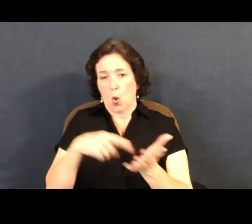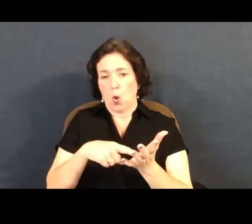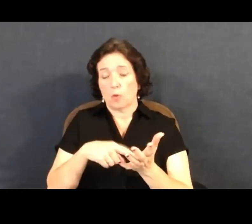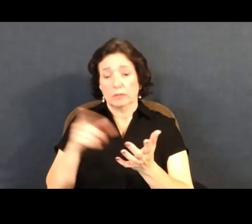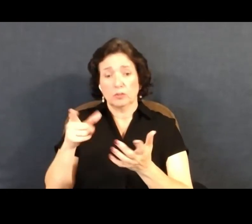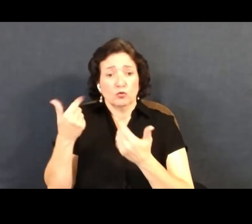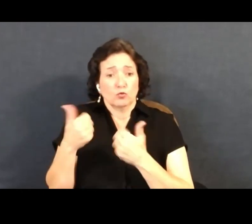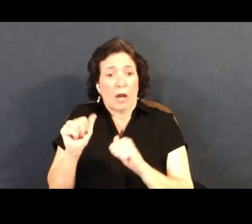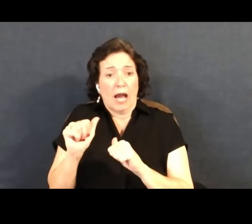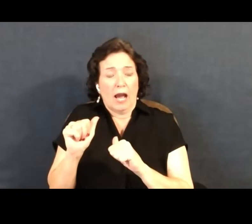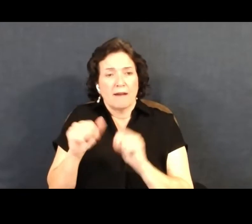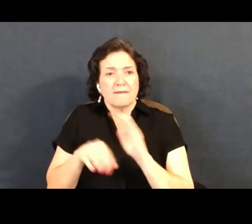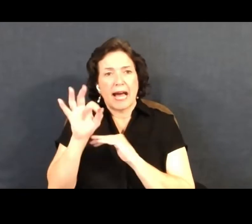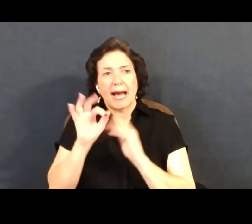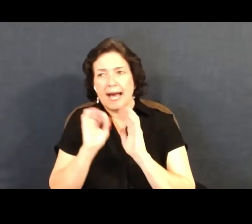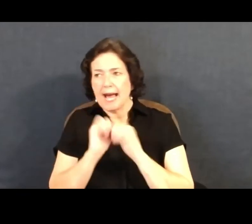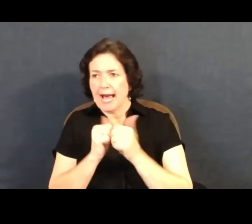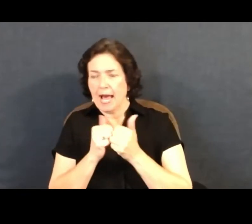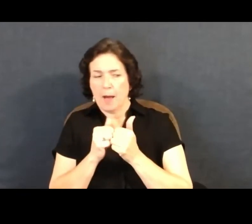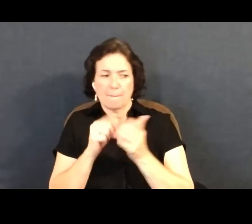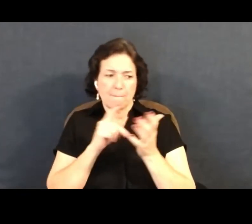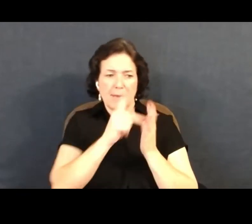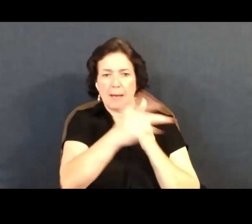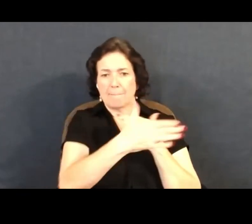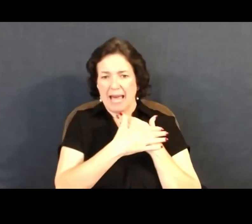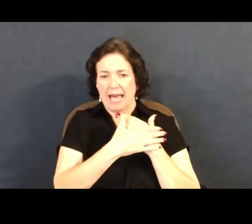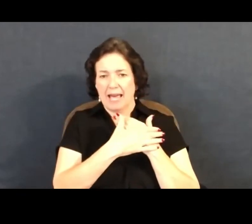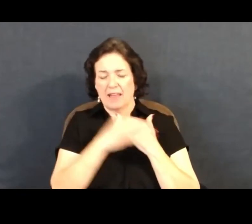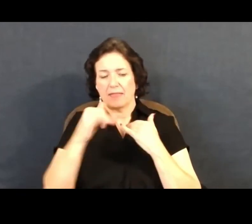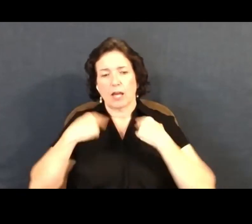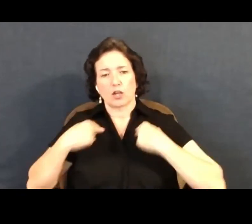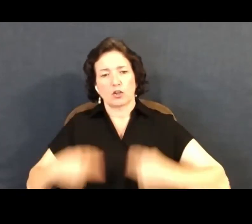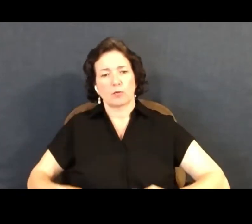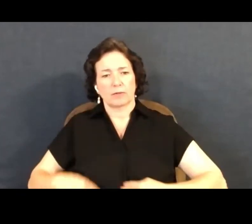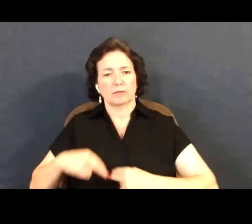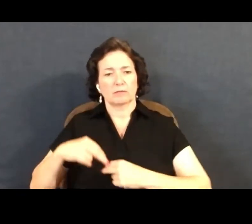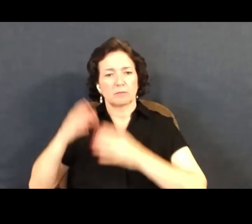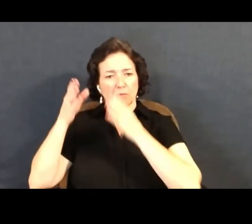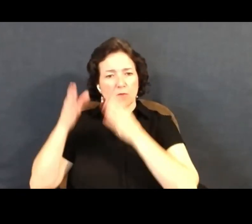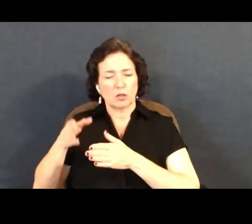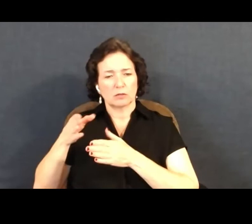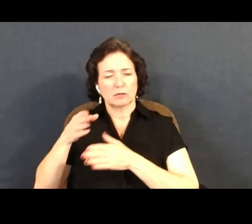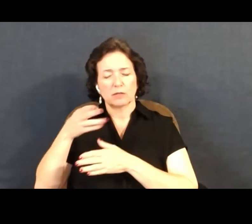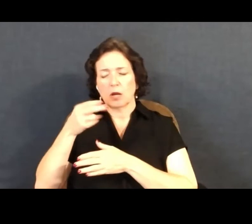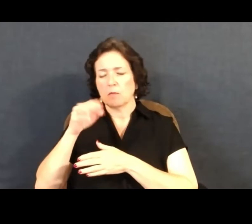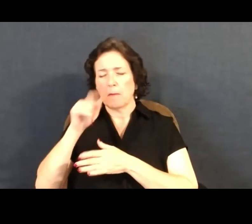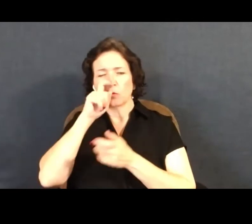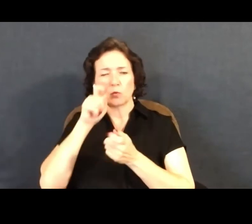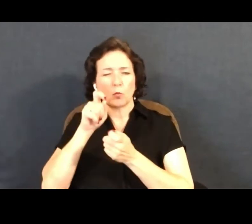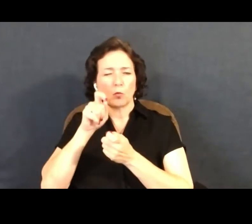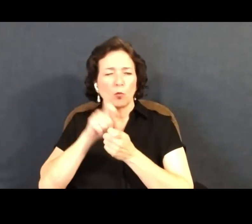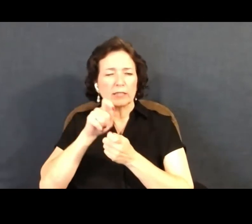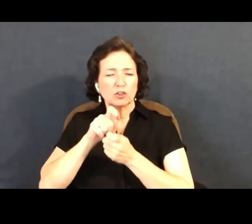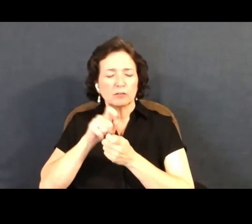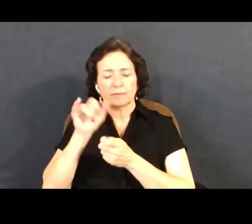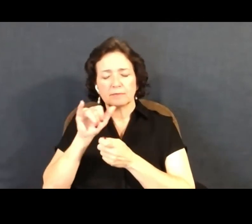tried to find a way to pay back his human benefactor. And so sometimes he would say, "Why do you